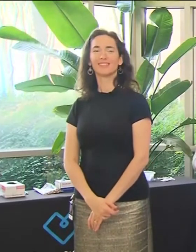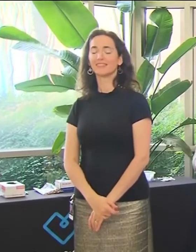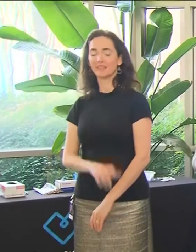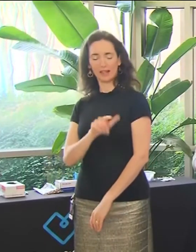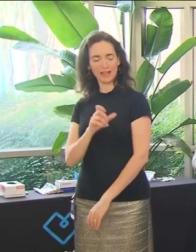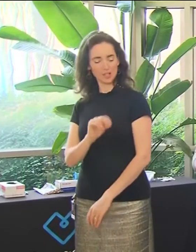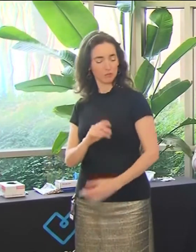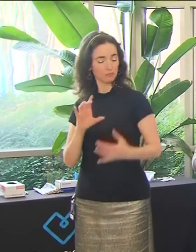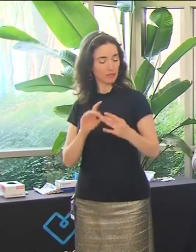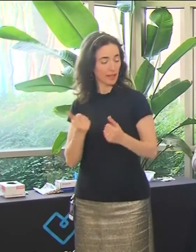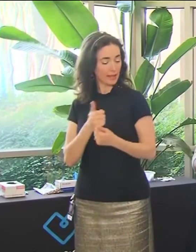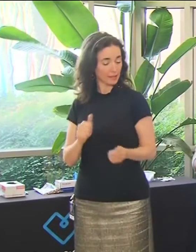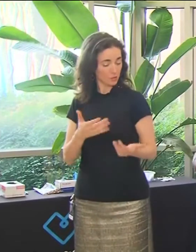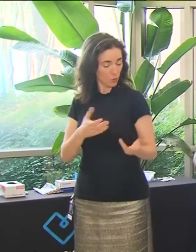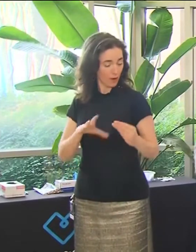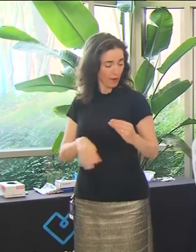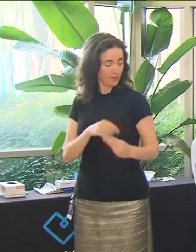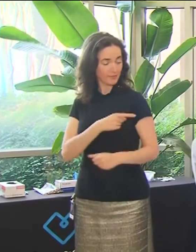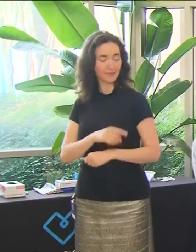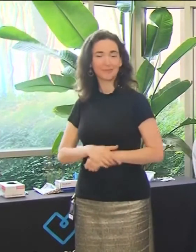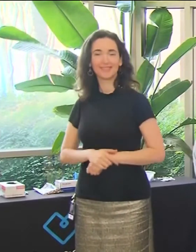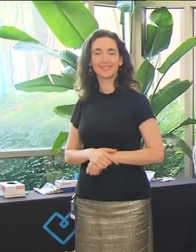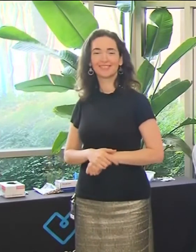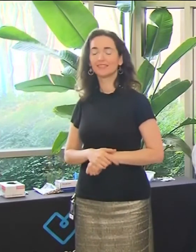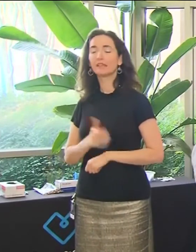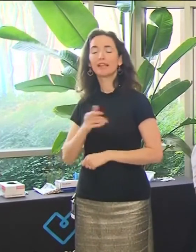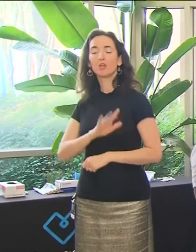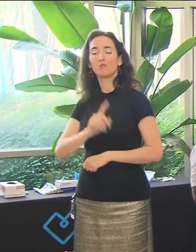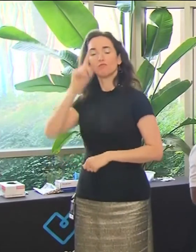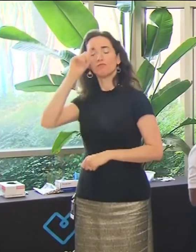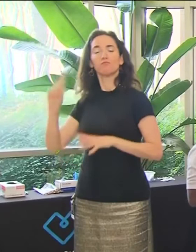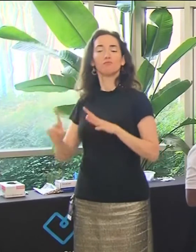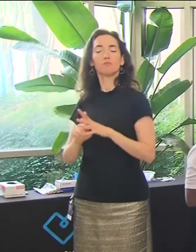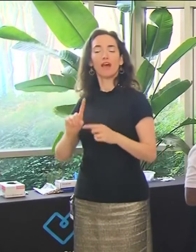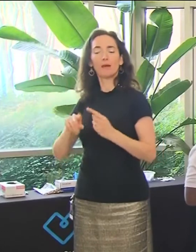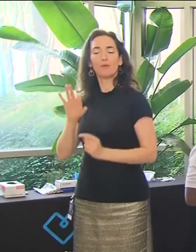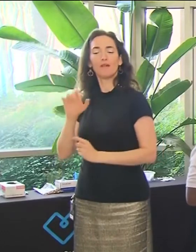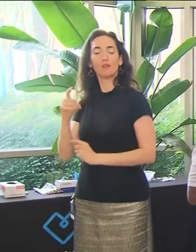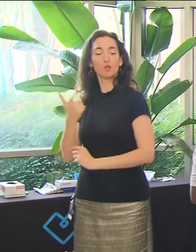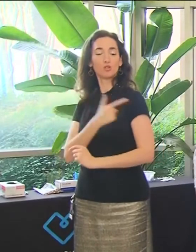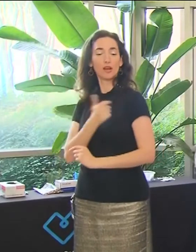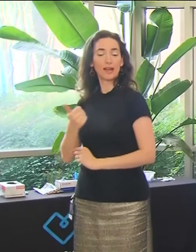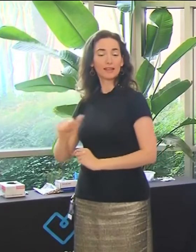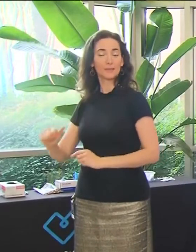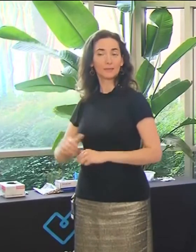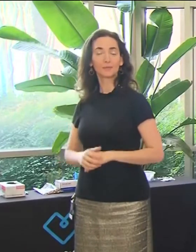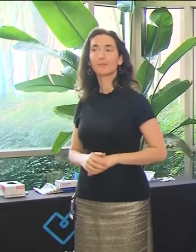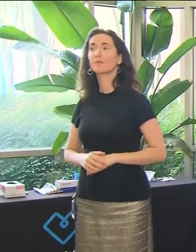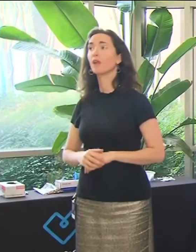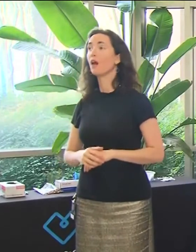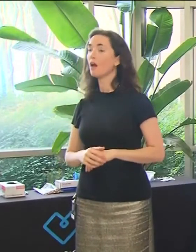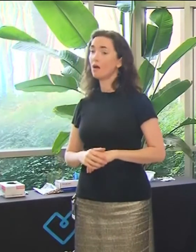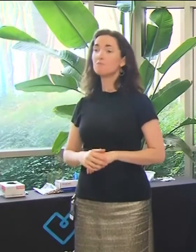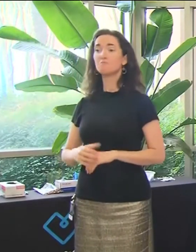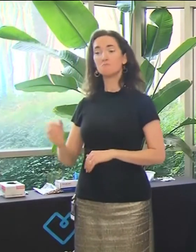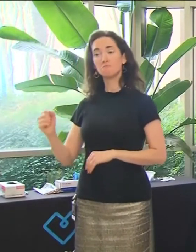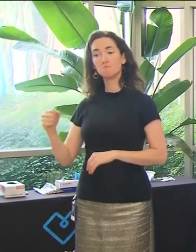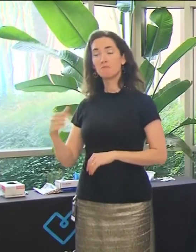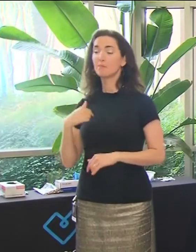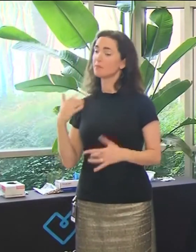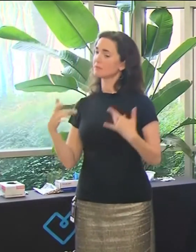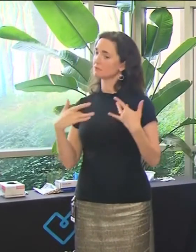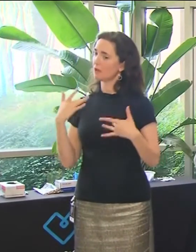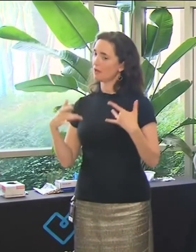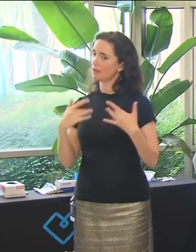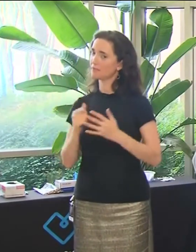Langston, do you have anything that you want to add? Any thoughts on getting your flu vaccine today? Yes, I'm very excited,